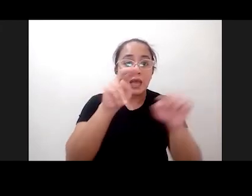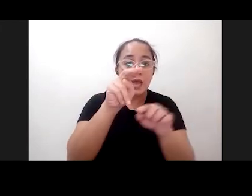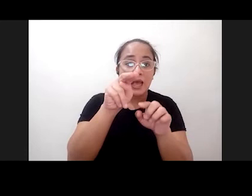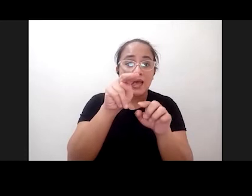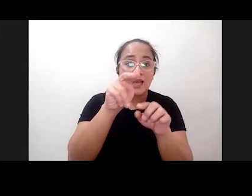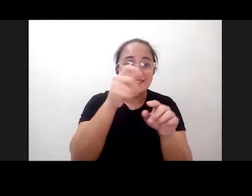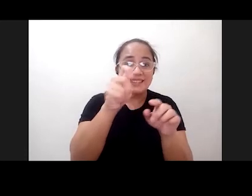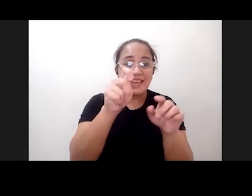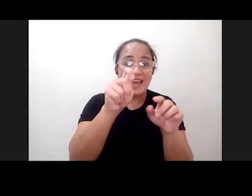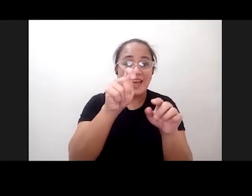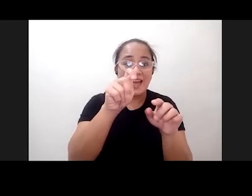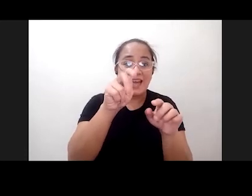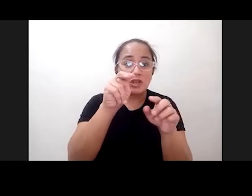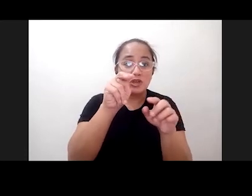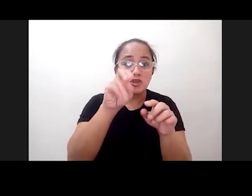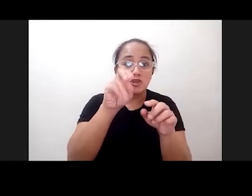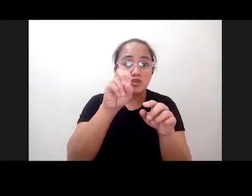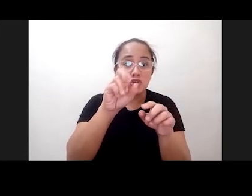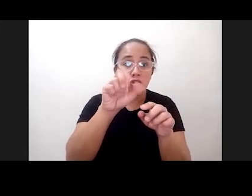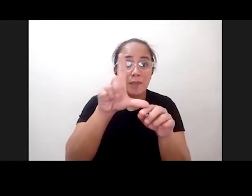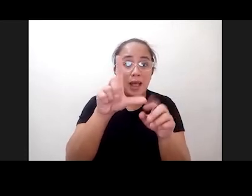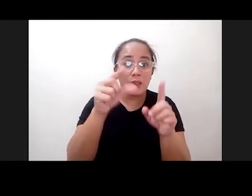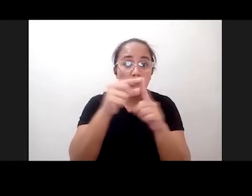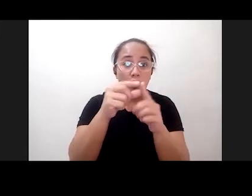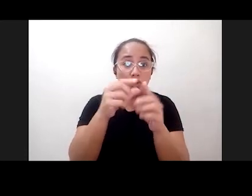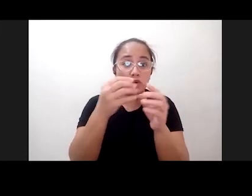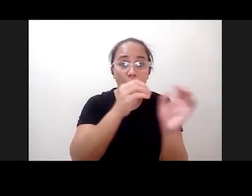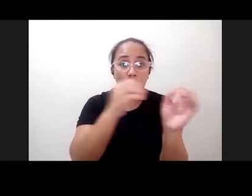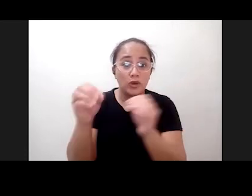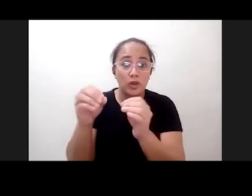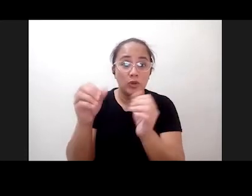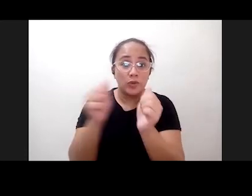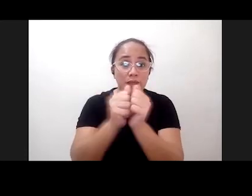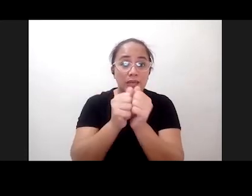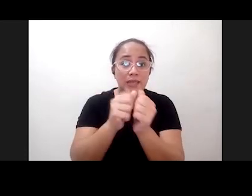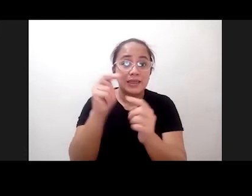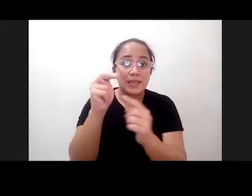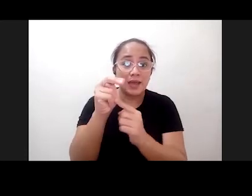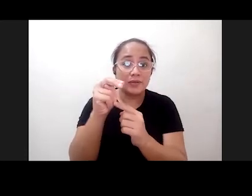phrases for Filipino Sign Language is noun plus number.